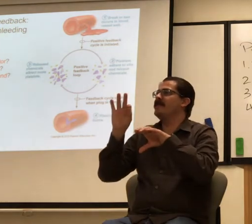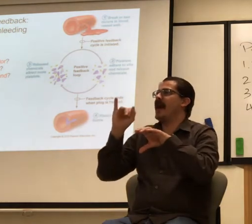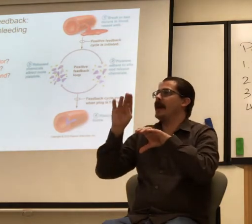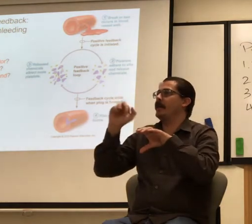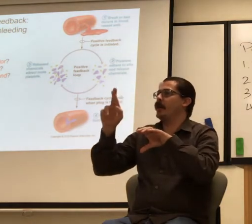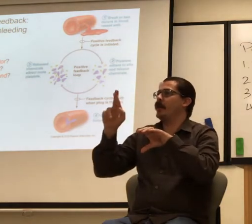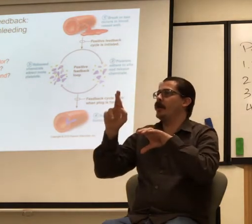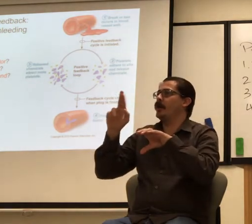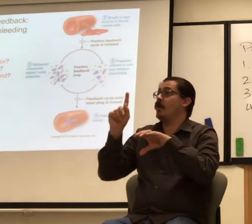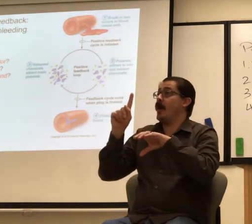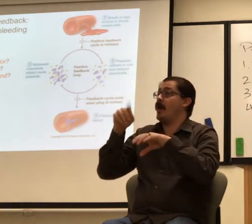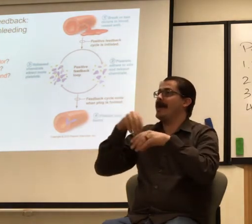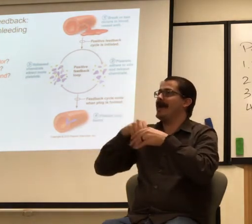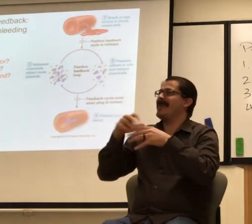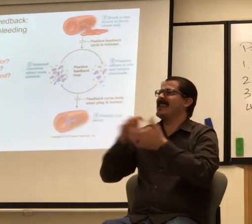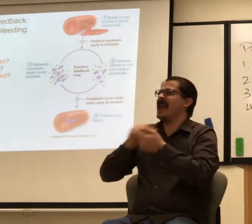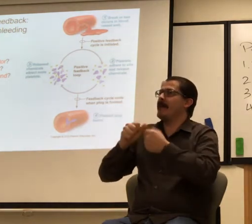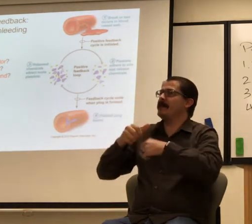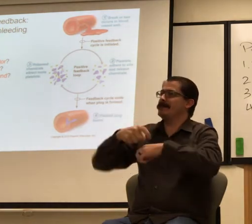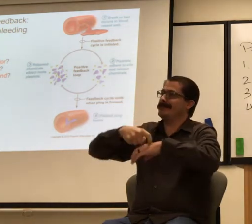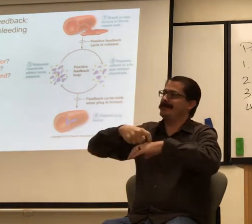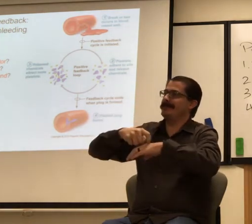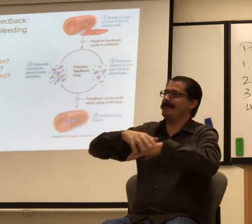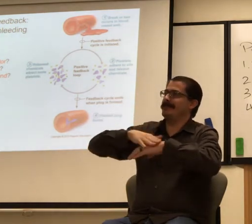In the damaged area.